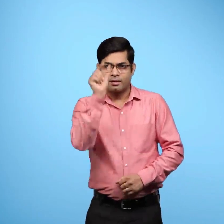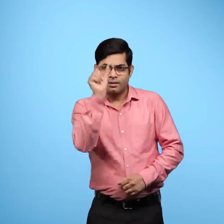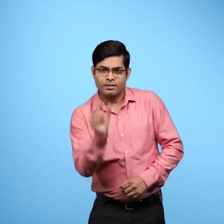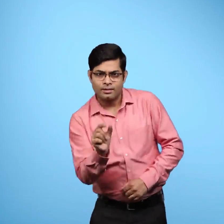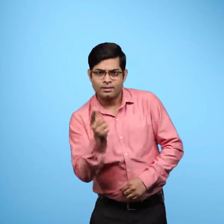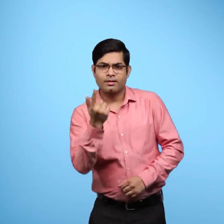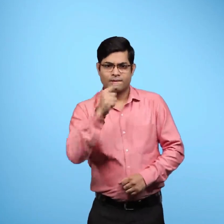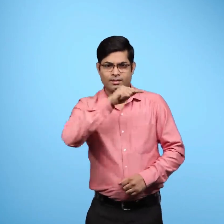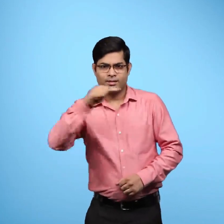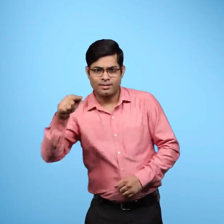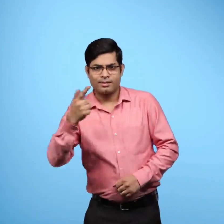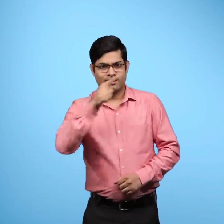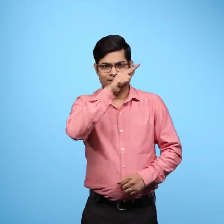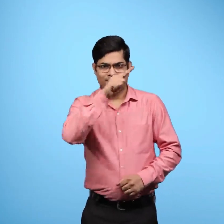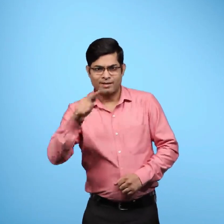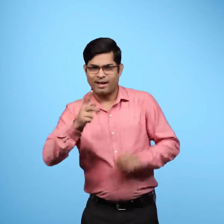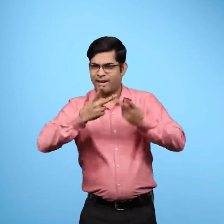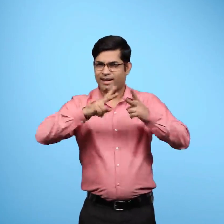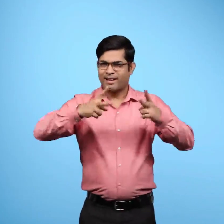who are showing different types of lines